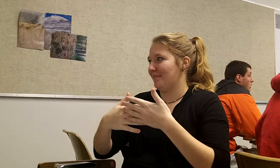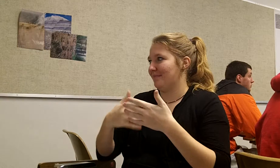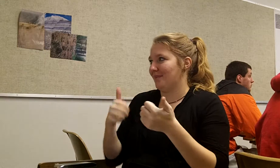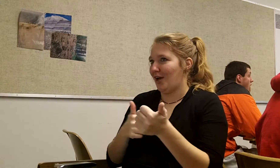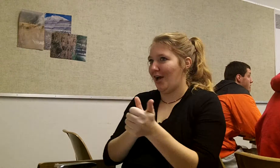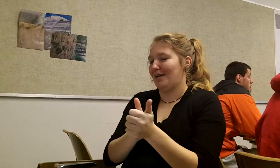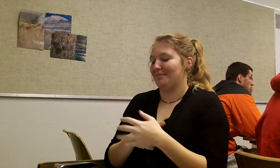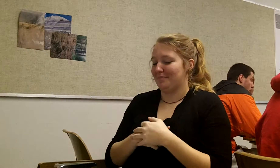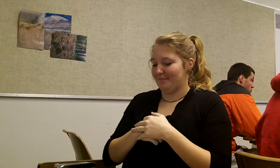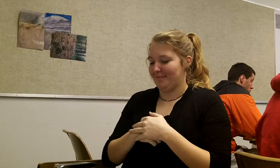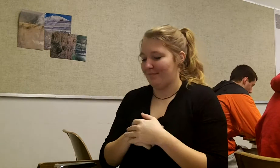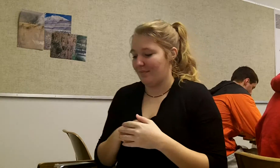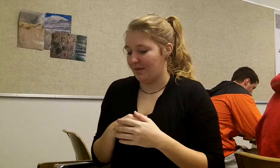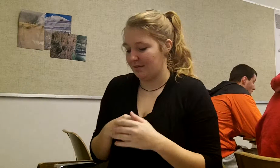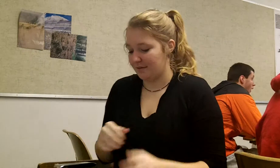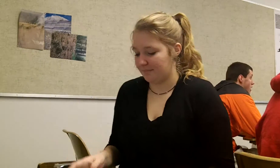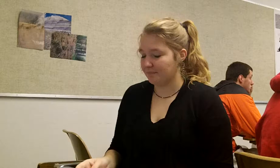So just this recap, what we talked about was